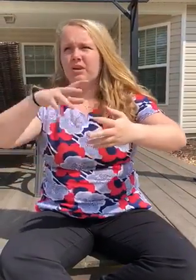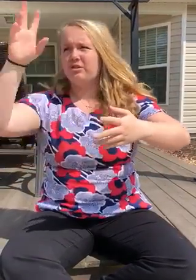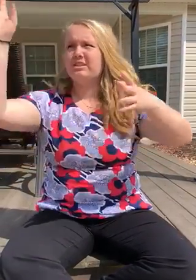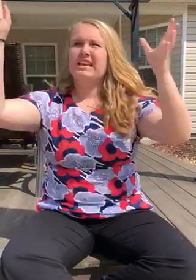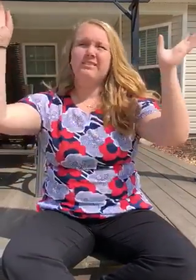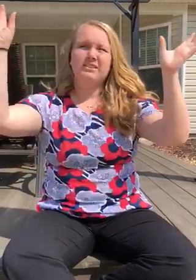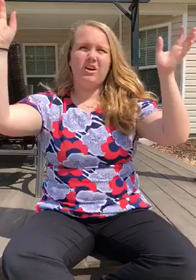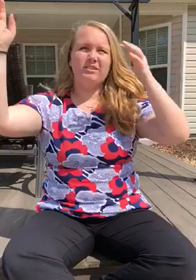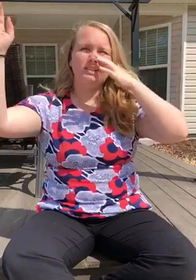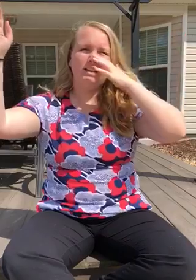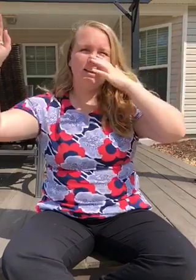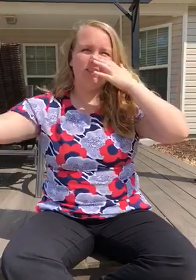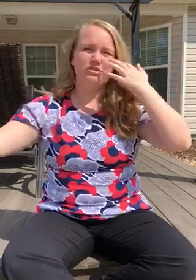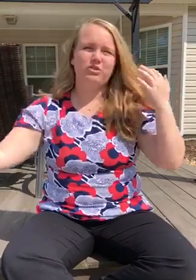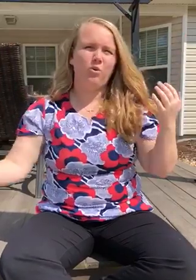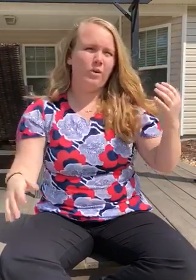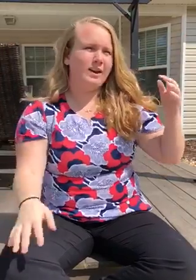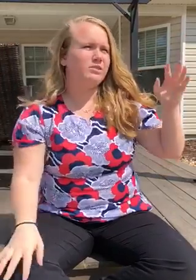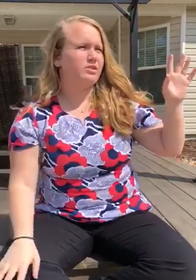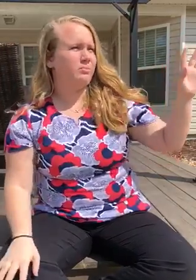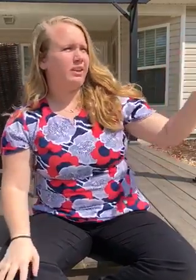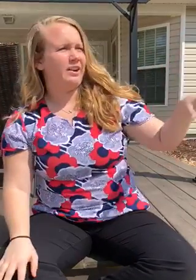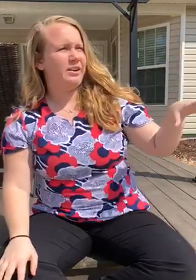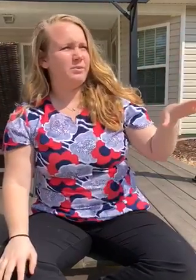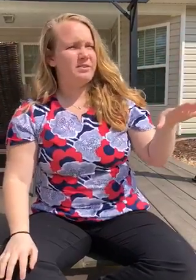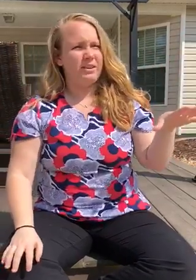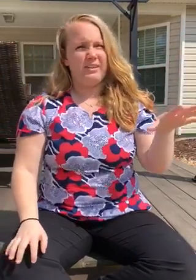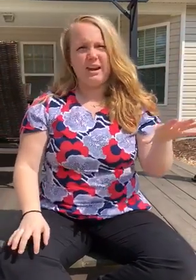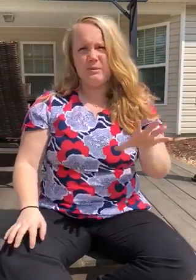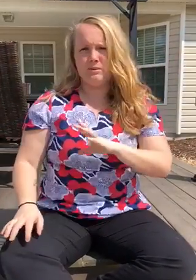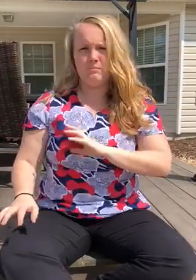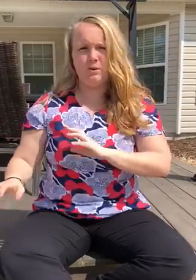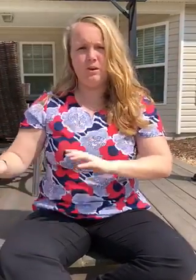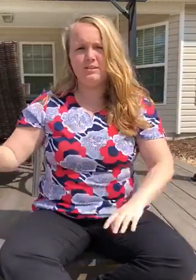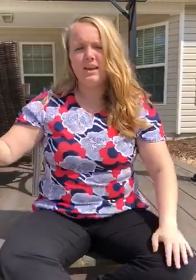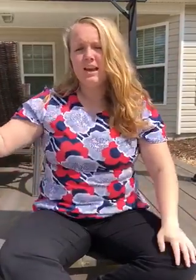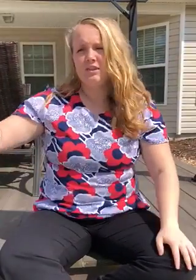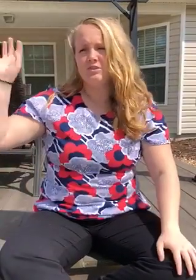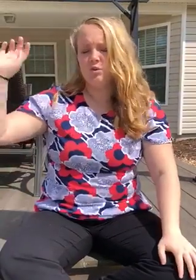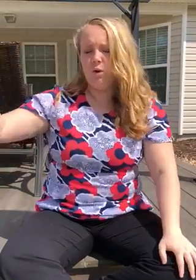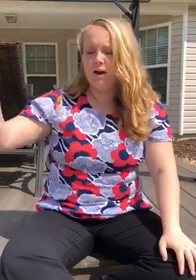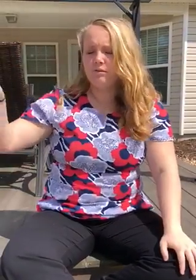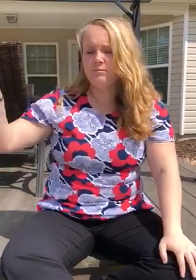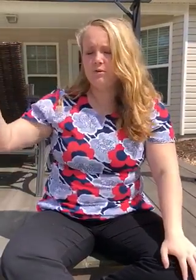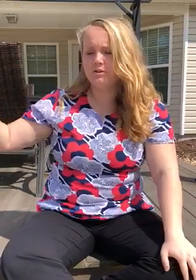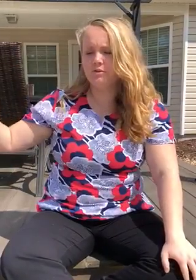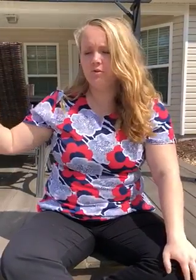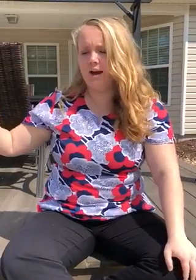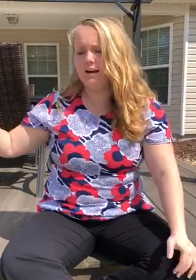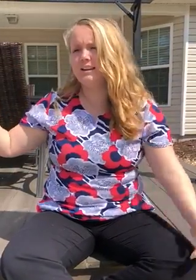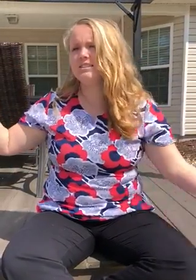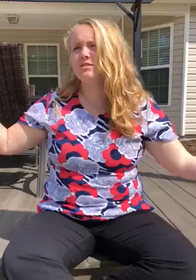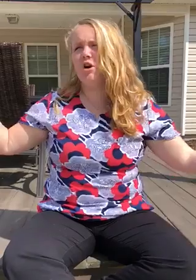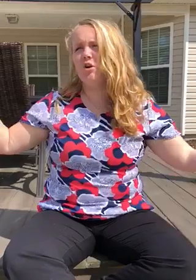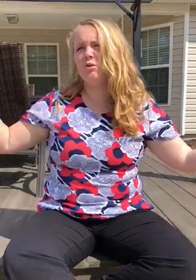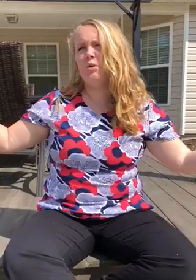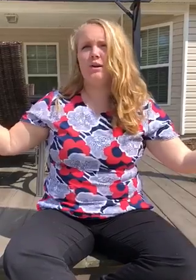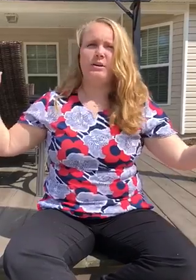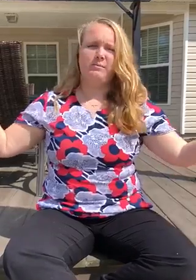There's TVs on the ceiling, there's toys, there's a play area with stuffed animals and books, there's a quiet room over to the right, and it's all aquarium